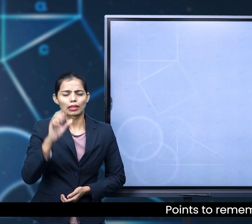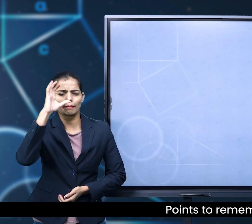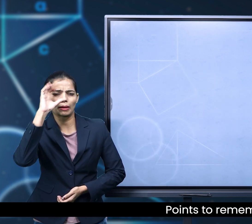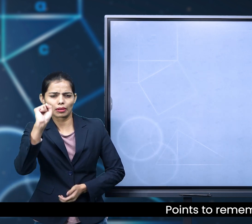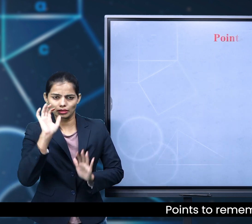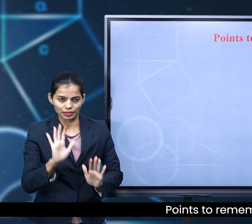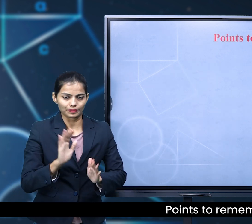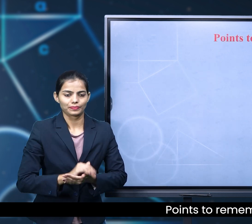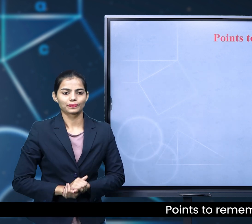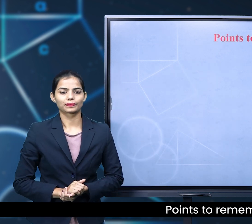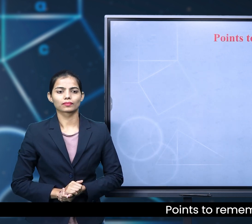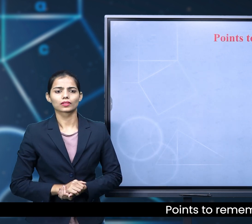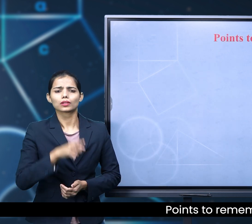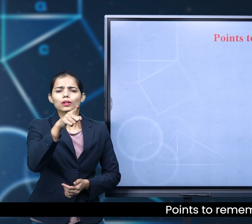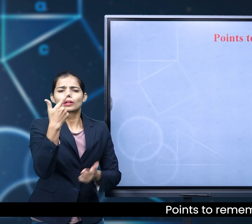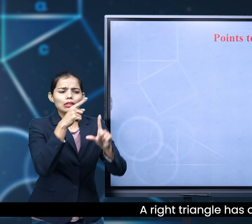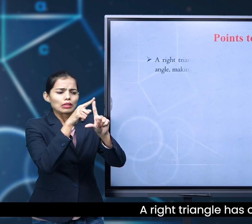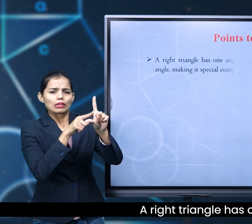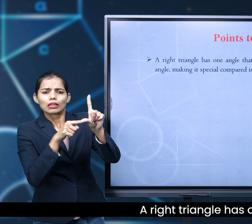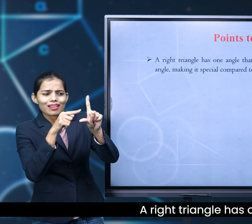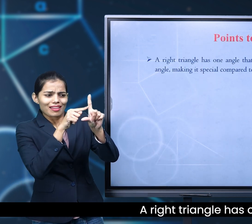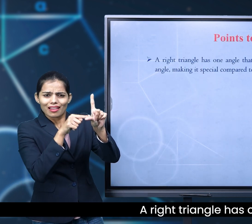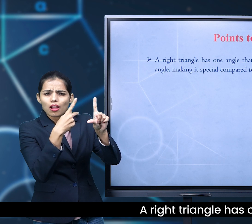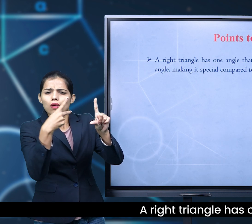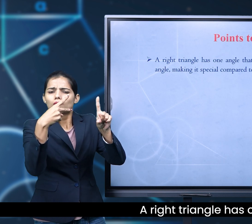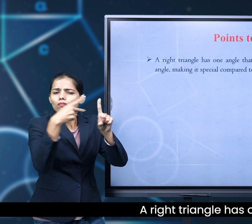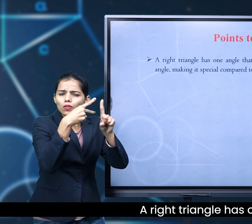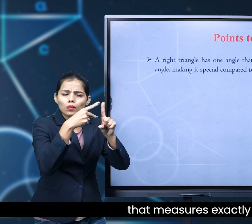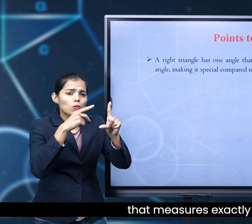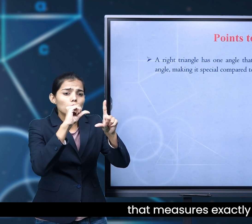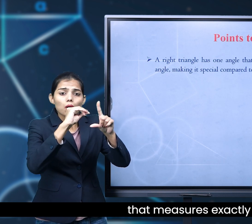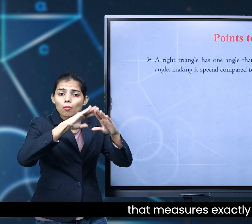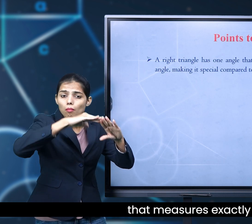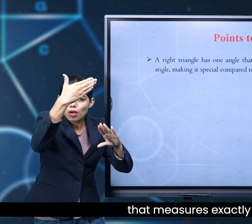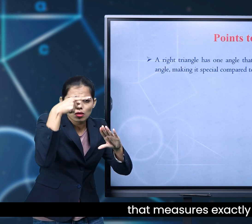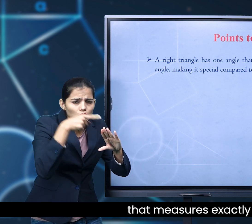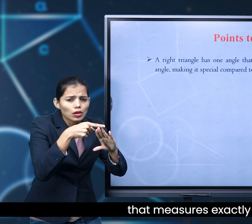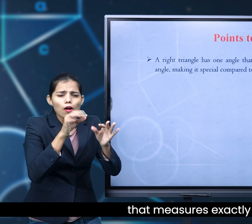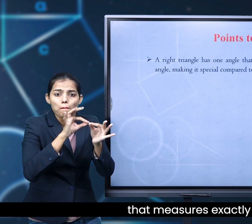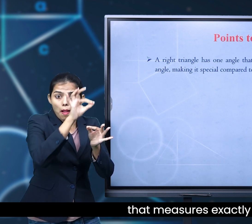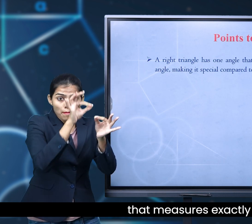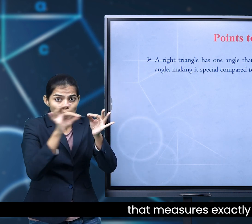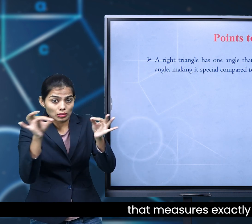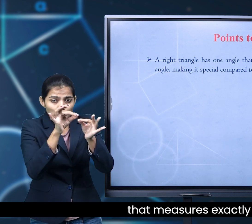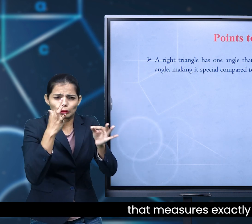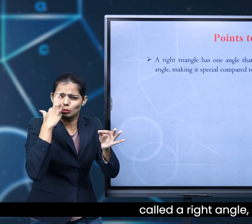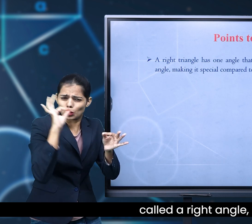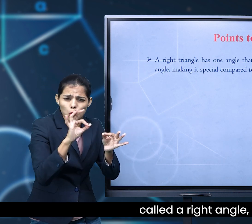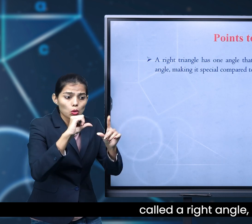Points to remember. A right triangle has one angle that measures exactly 90 degrees, called a